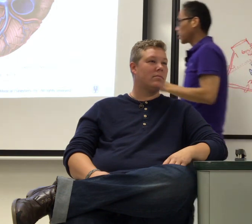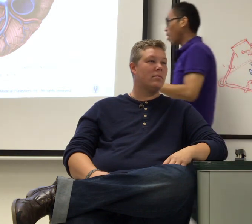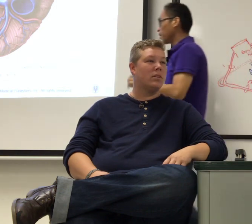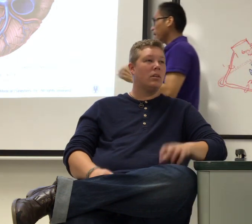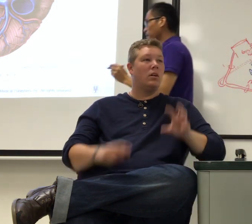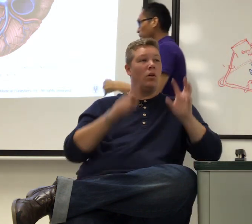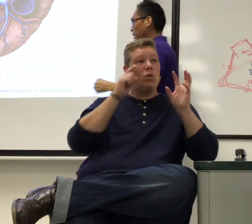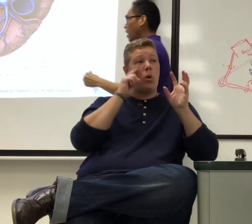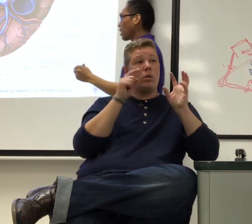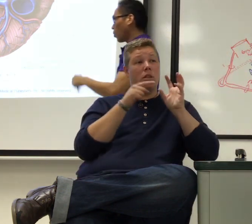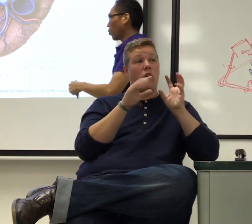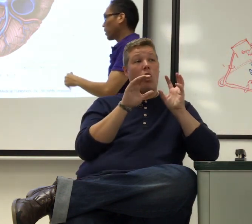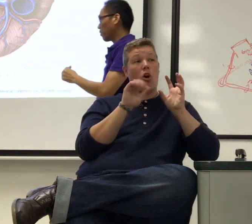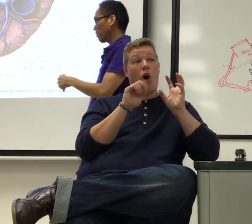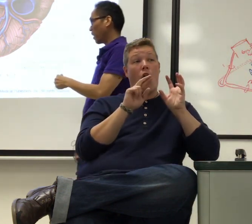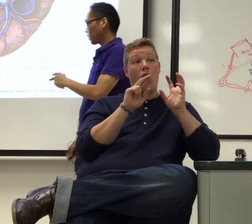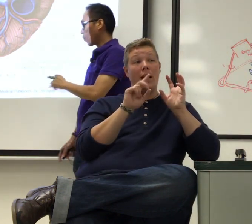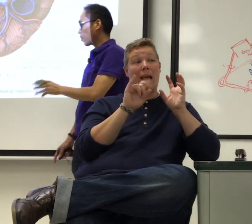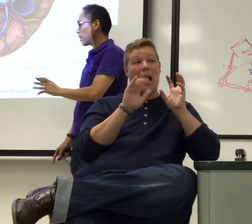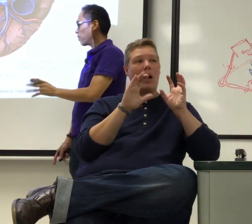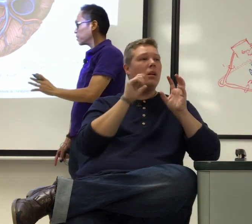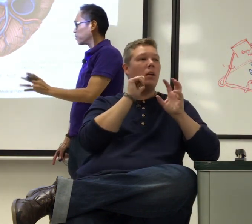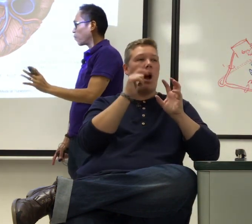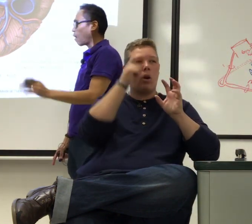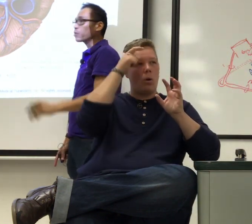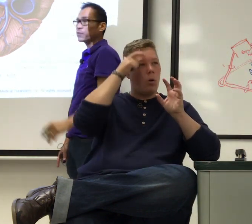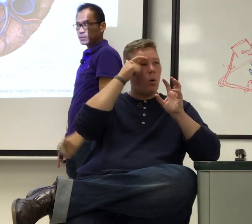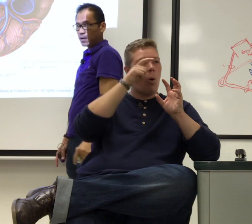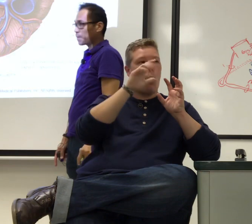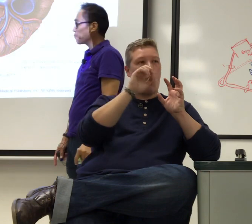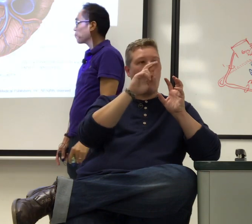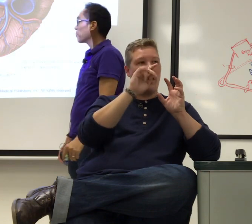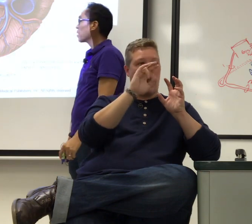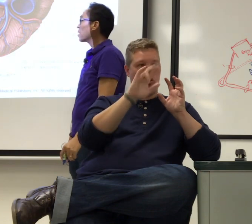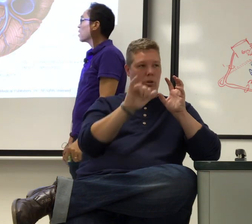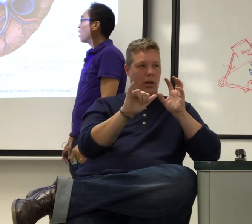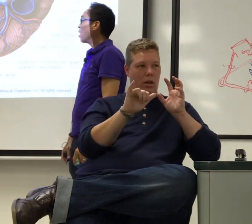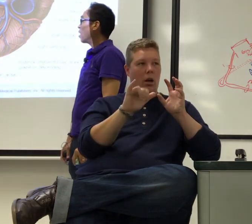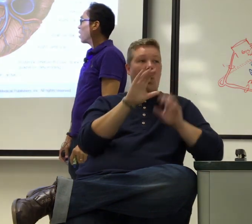Notice it's cardiac vein, not coronary vein. Coronary is for arteries, okay?